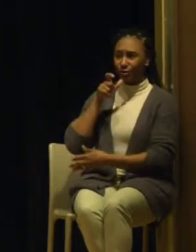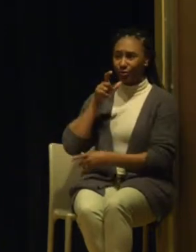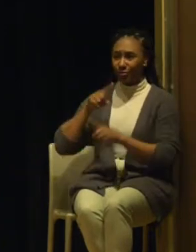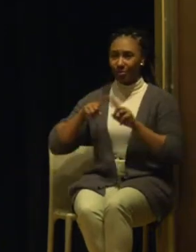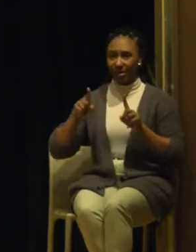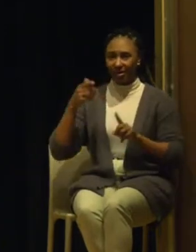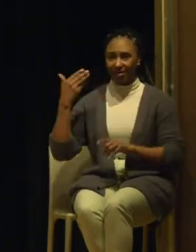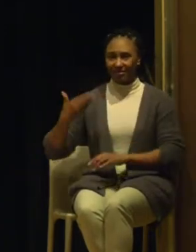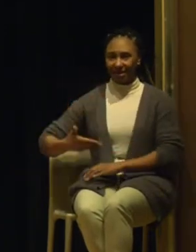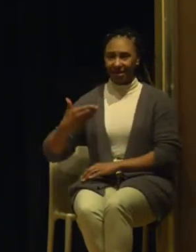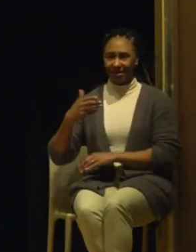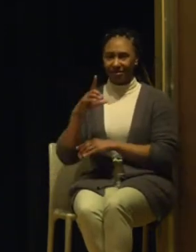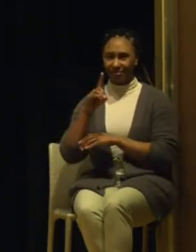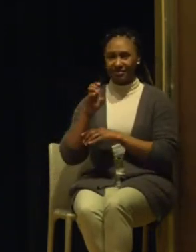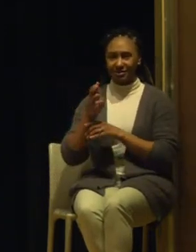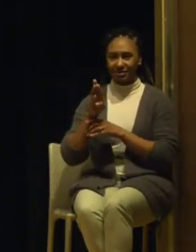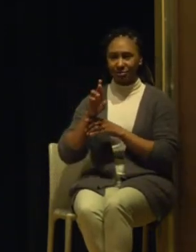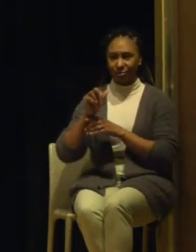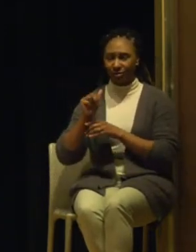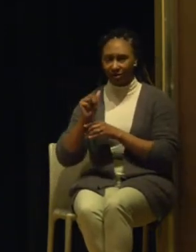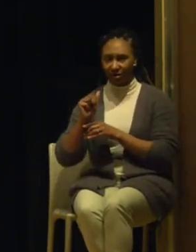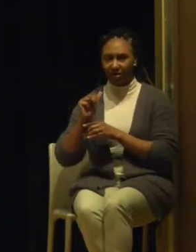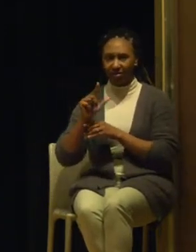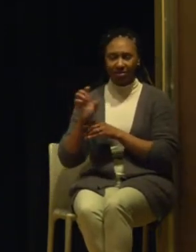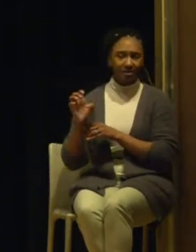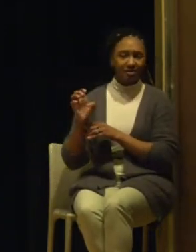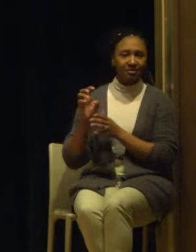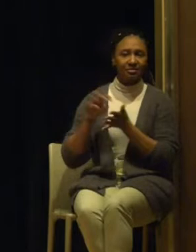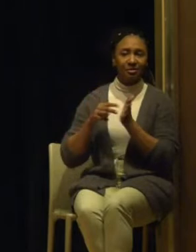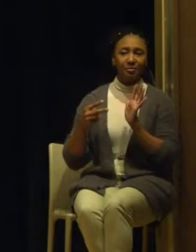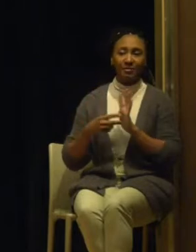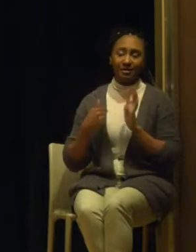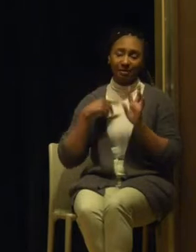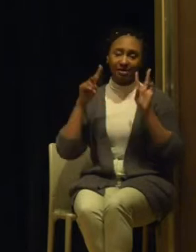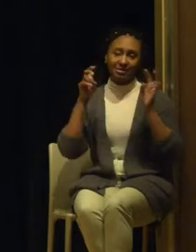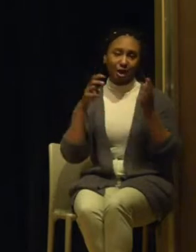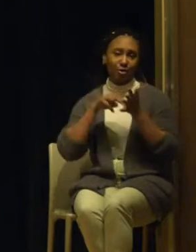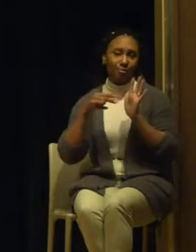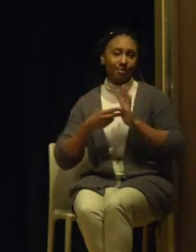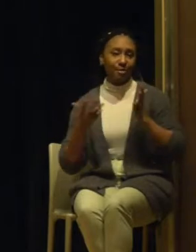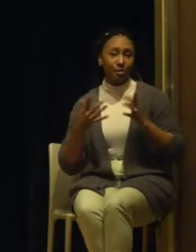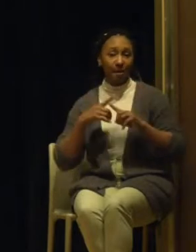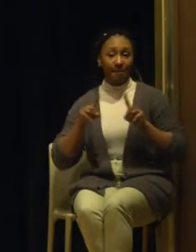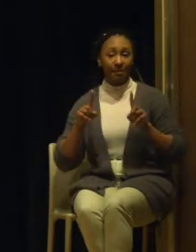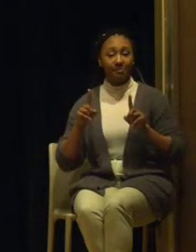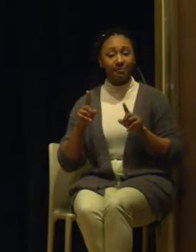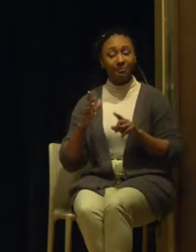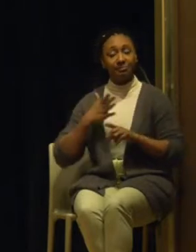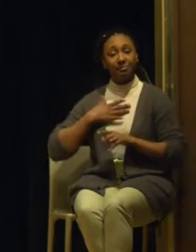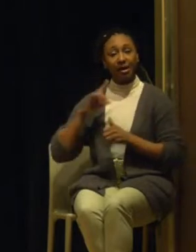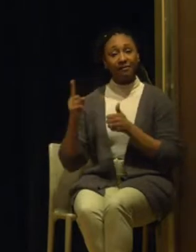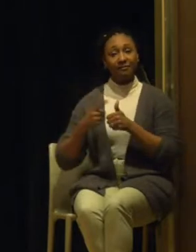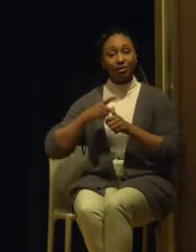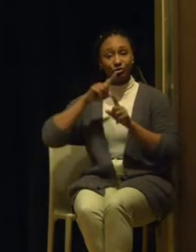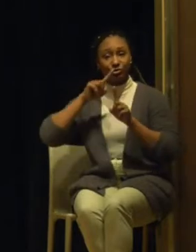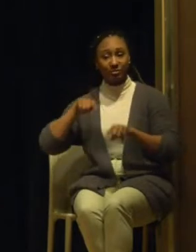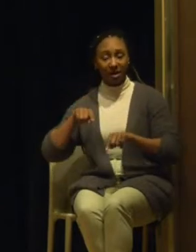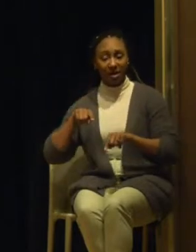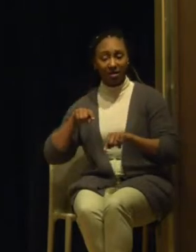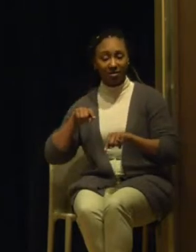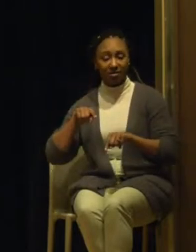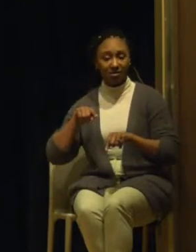Right. Can you tell us about this title and how you landed on it? Okay, that's a good question. But my first response was, why are they not